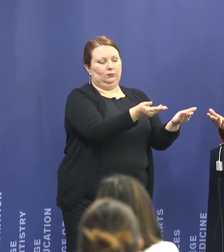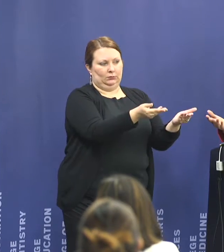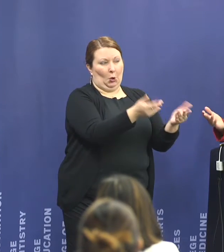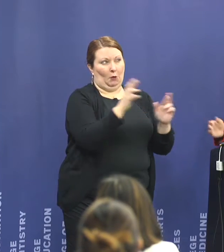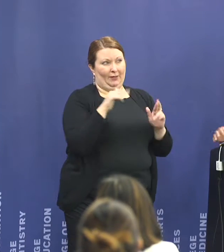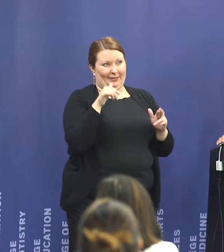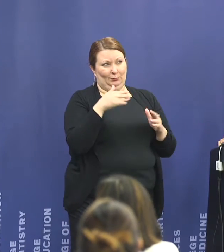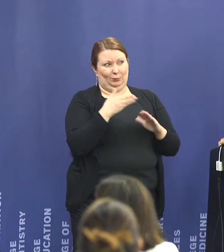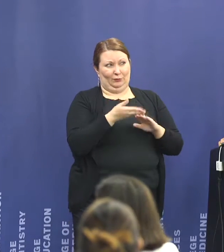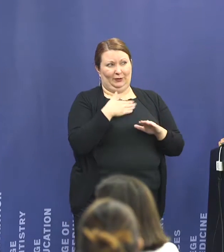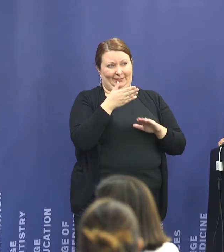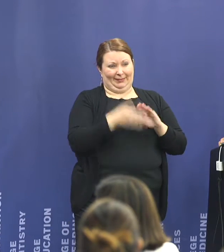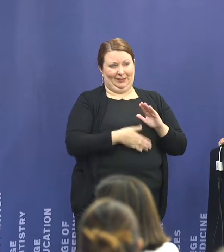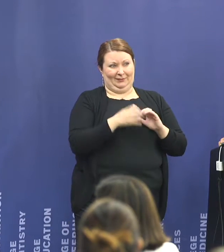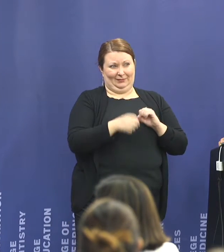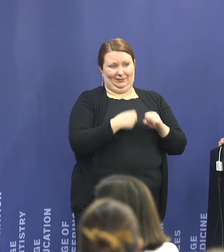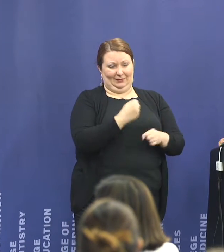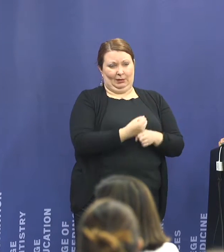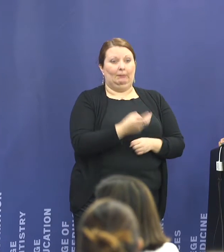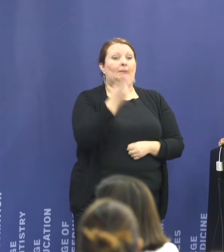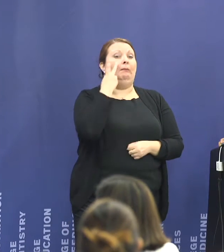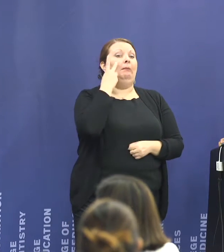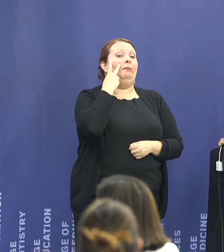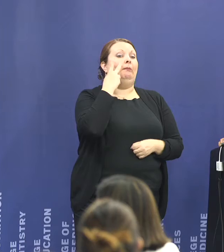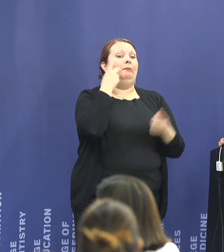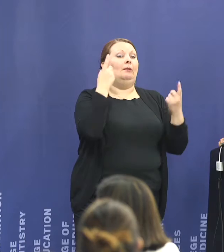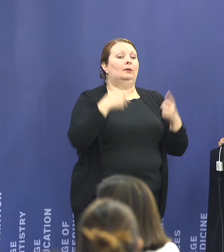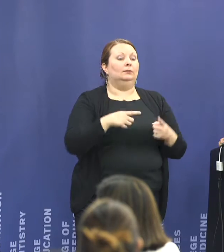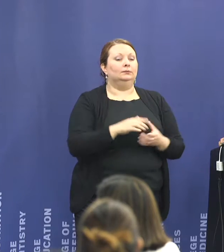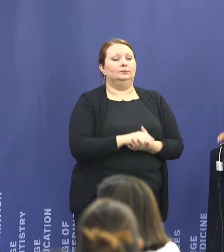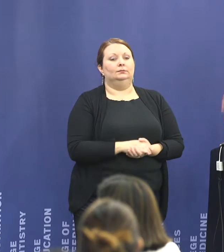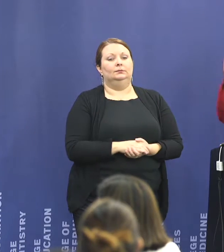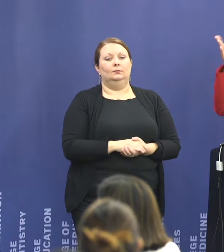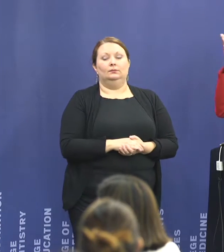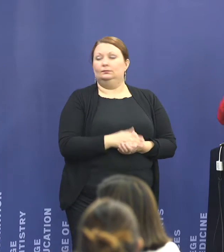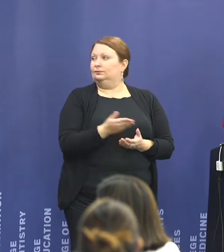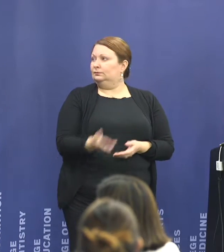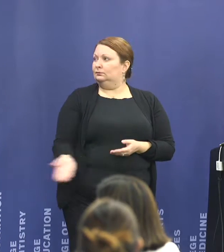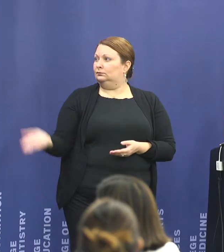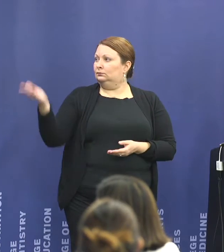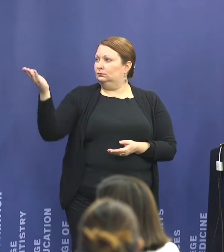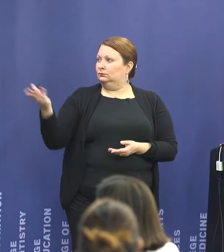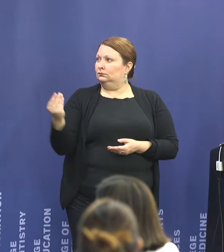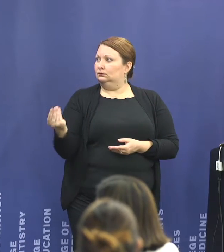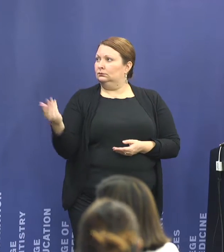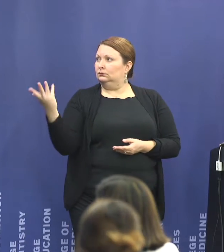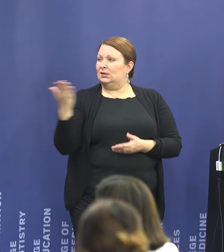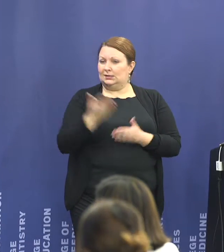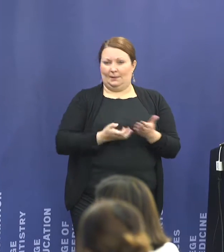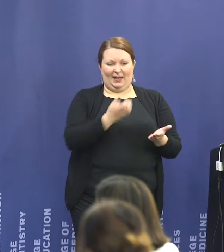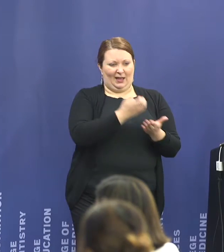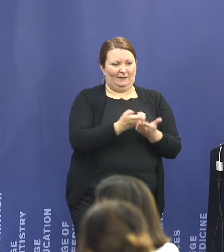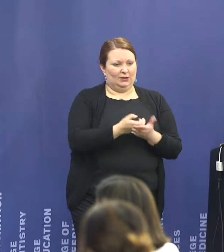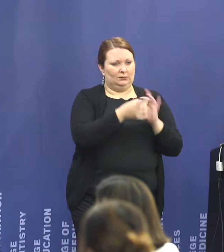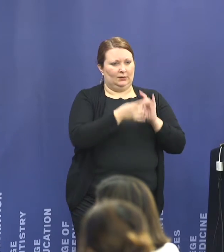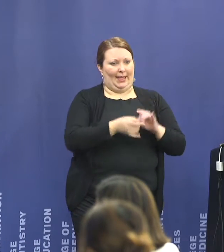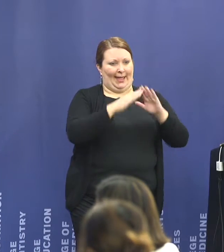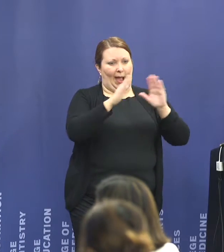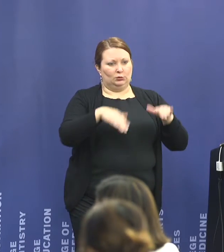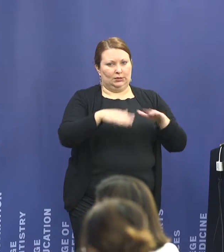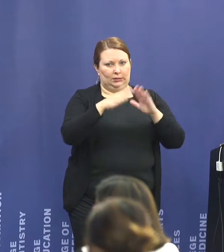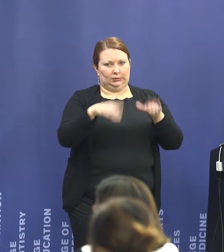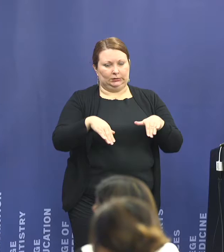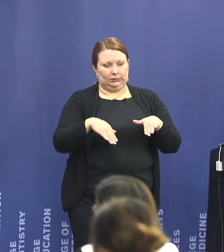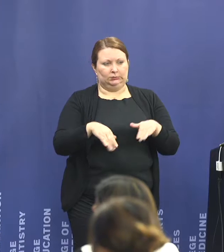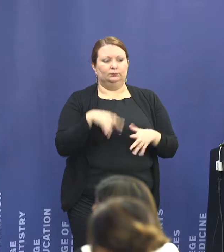hopefully by the end of the year. So we'll see what happens with that. Here's some of the evidence from housing. So there